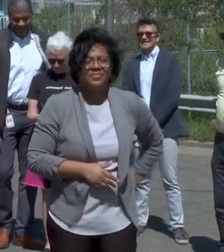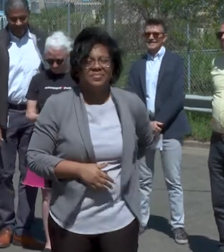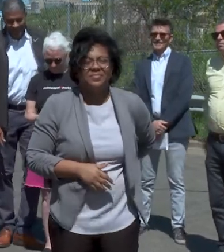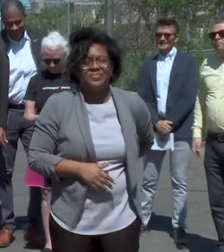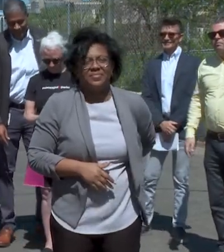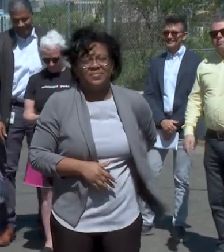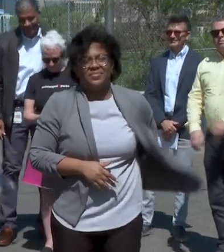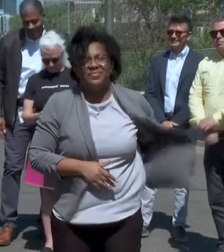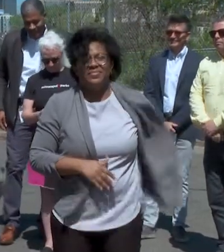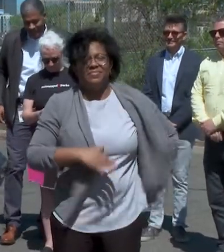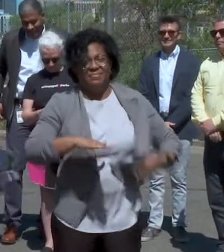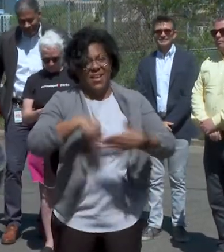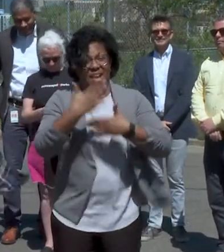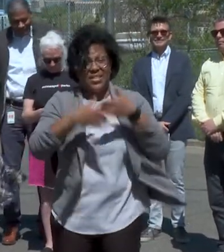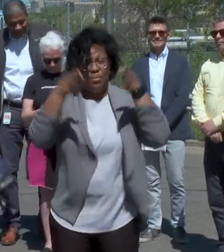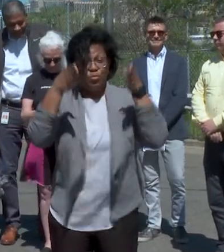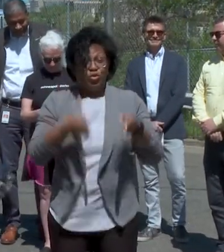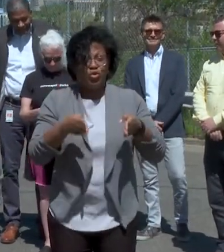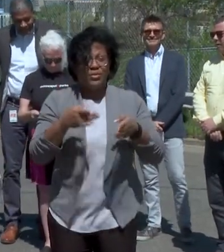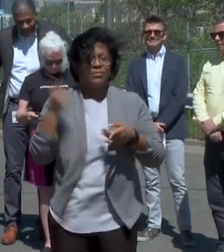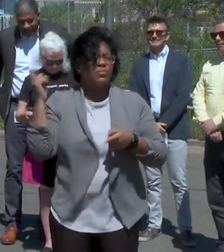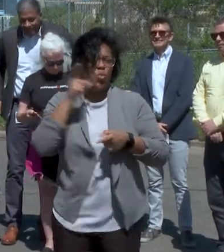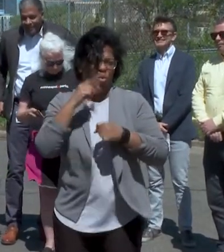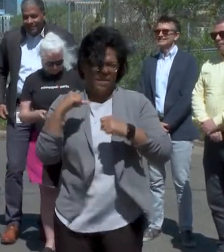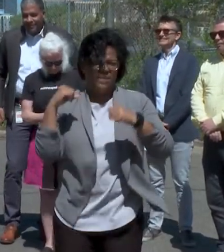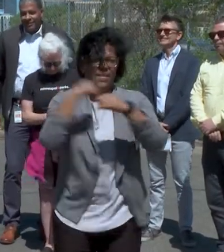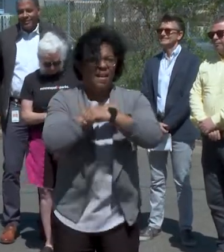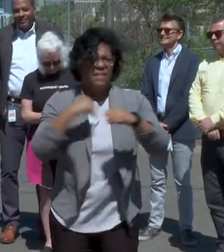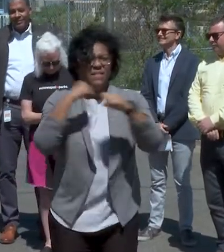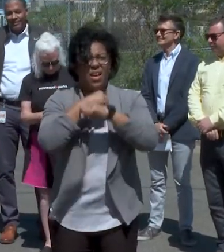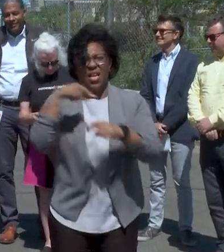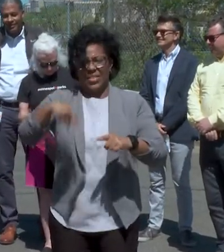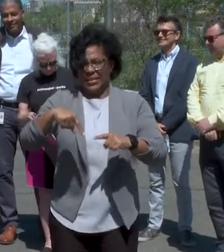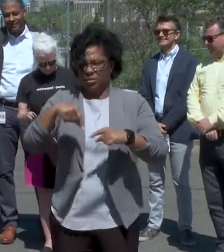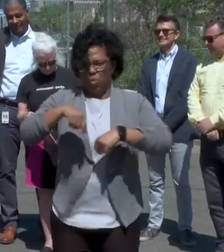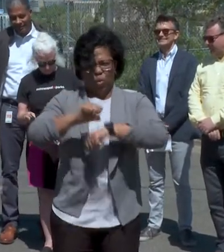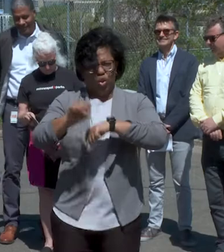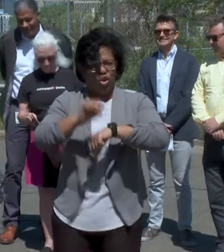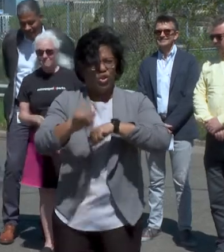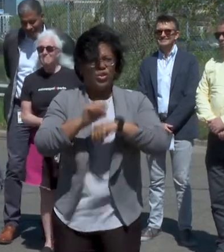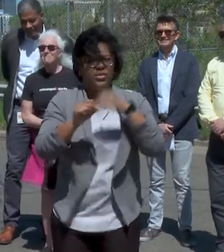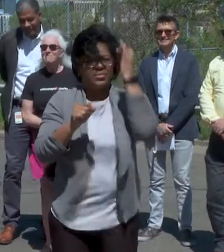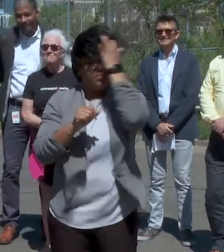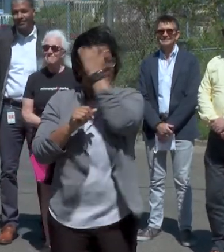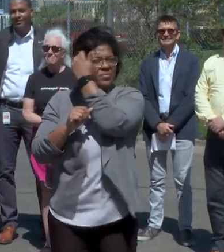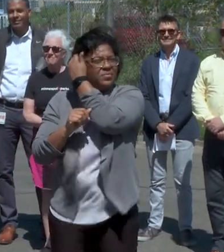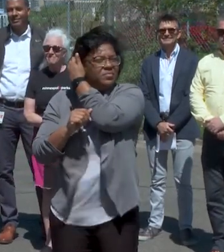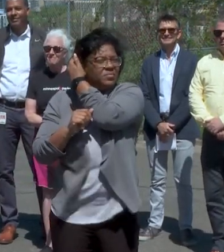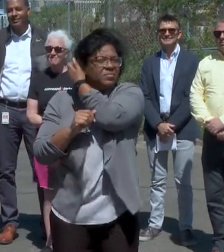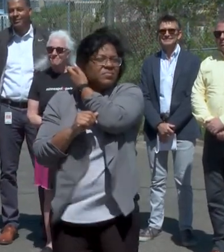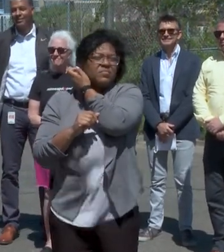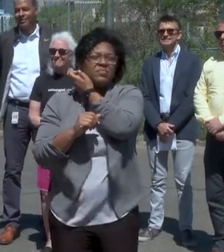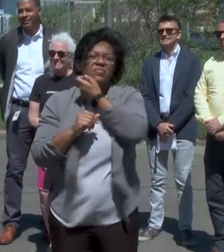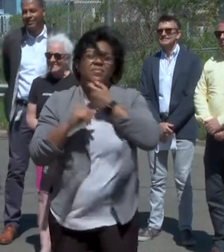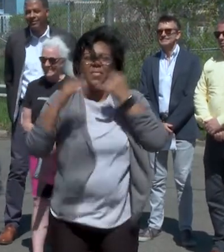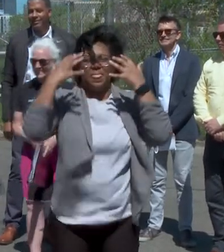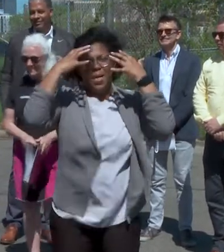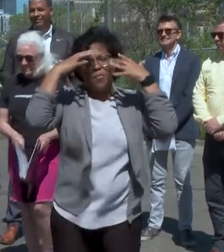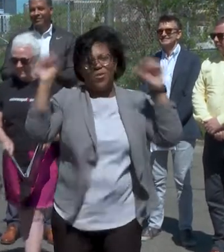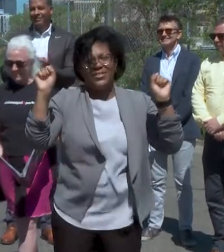Next up, another champion of this program, going back quite some ways, our president of the park board, Meg